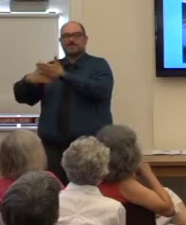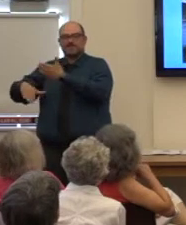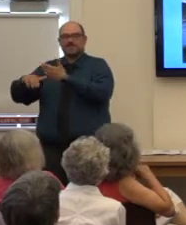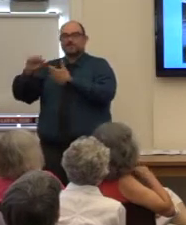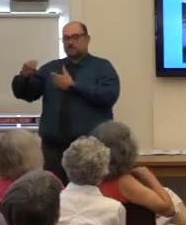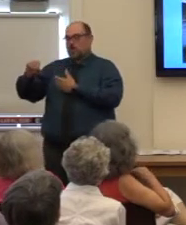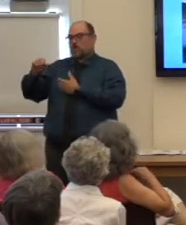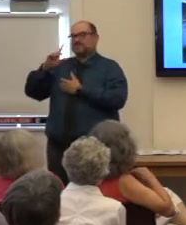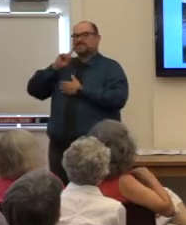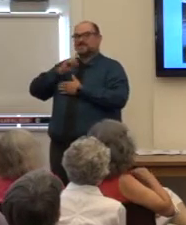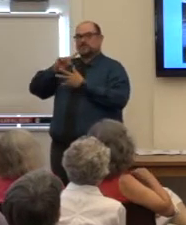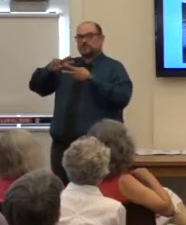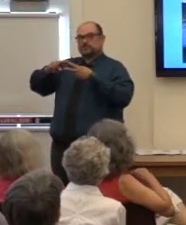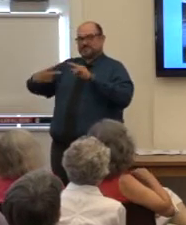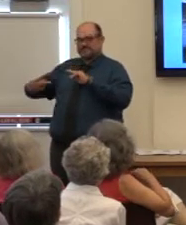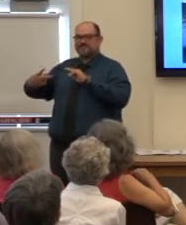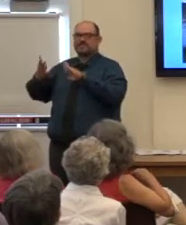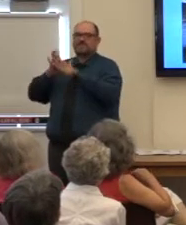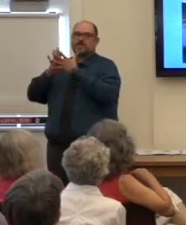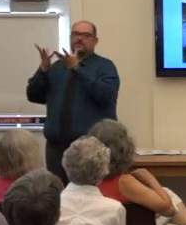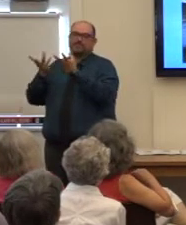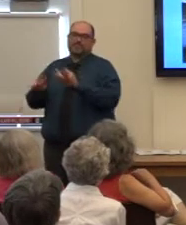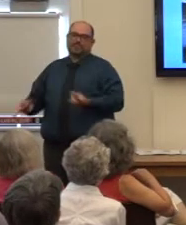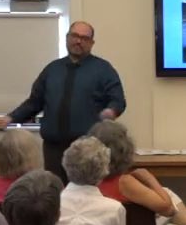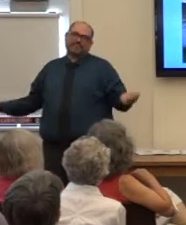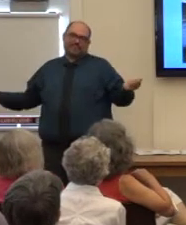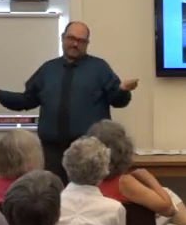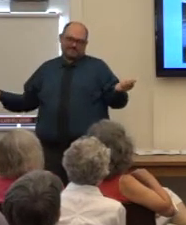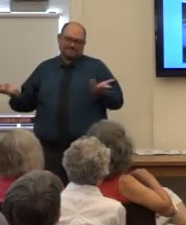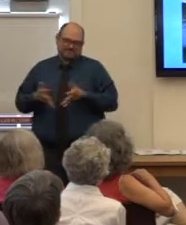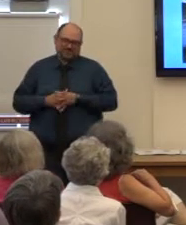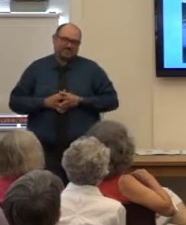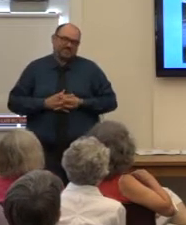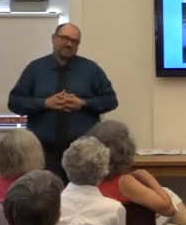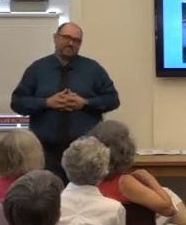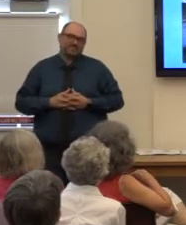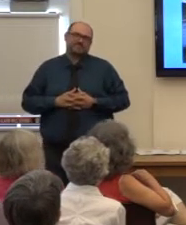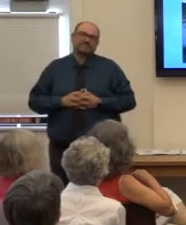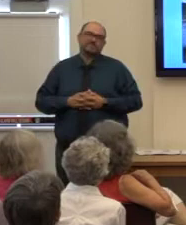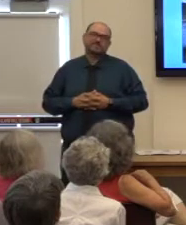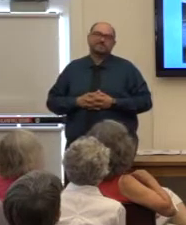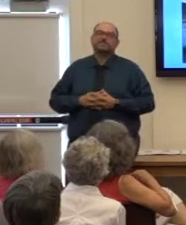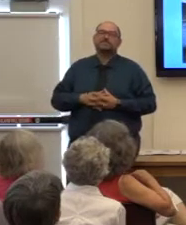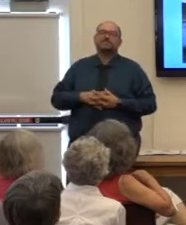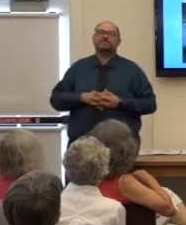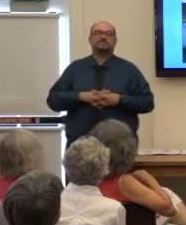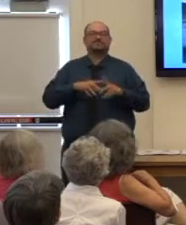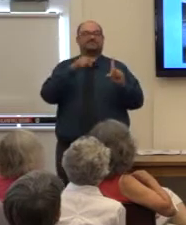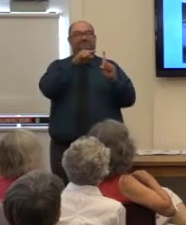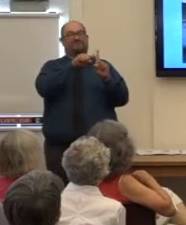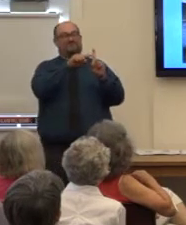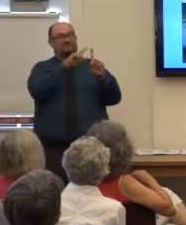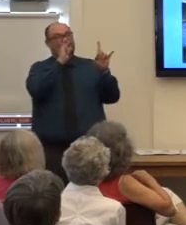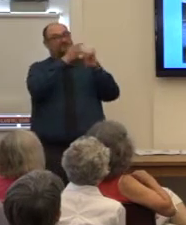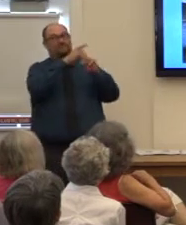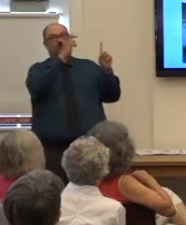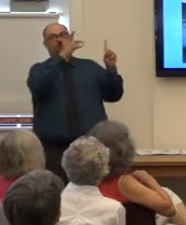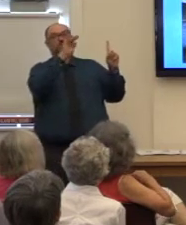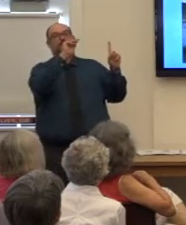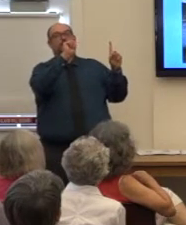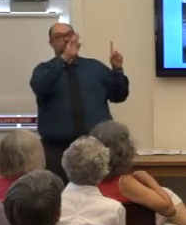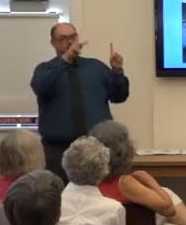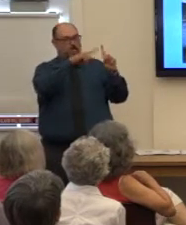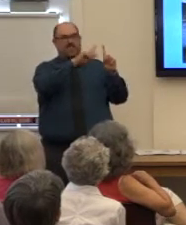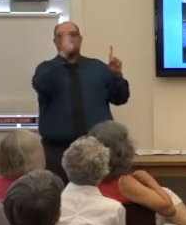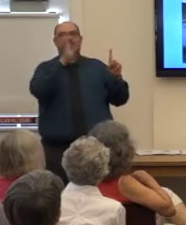Chilmark grew less isolated, never cosmopolitan, but by the turn of the